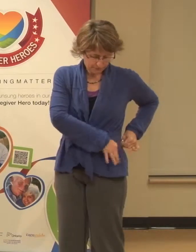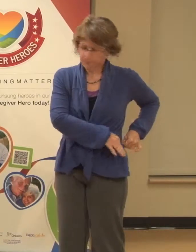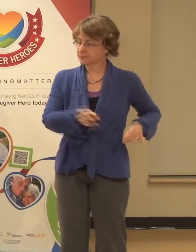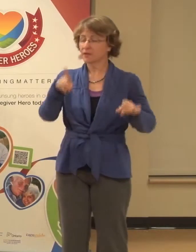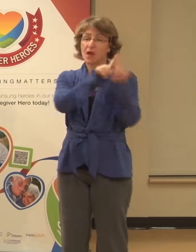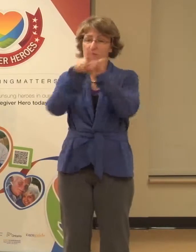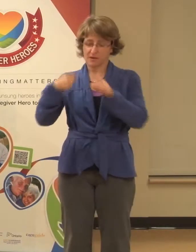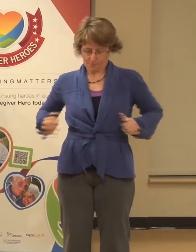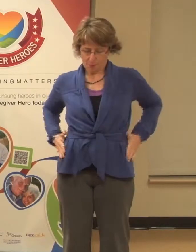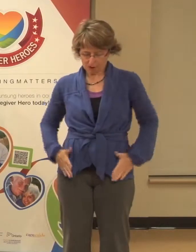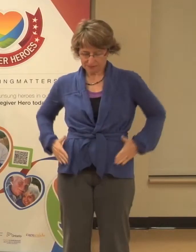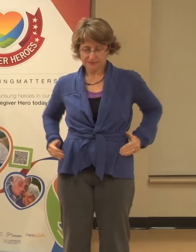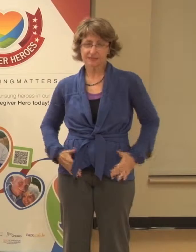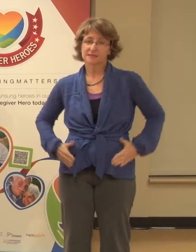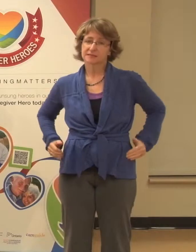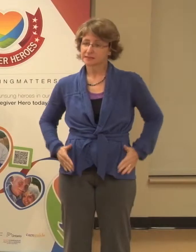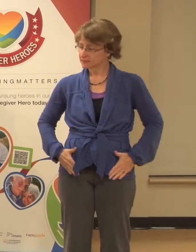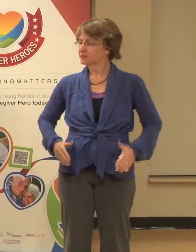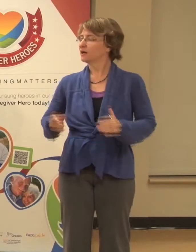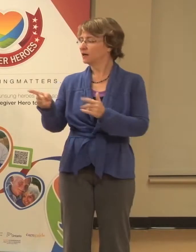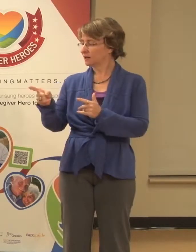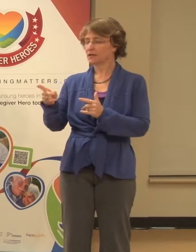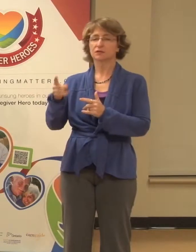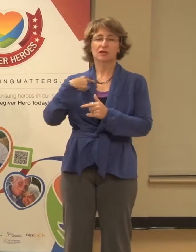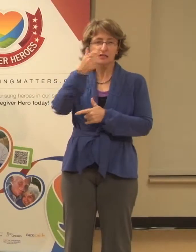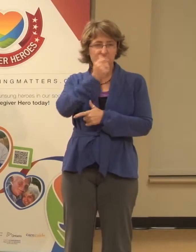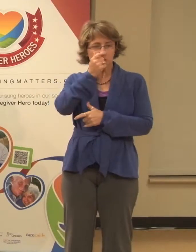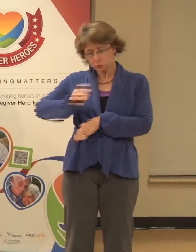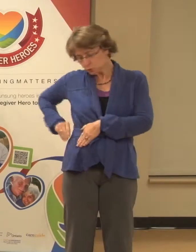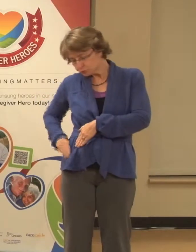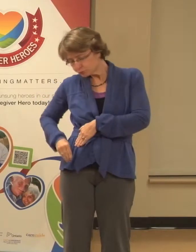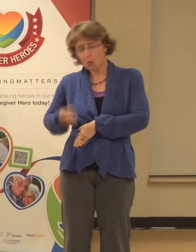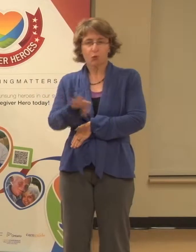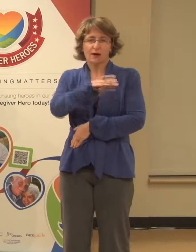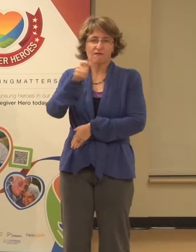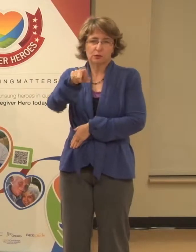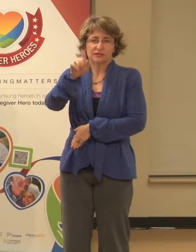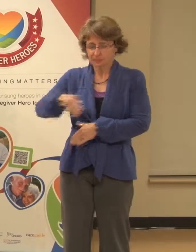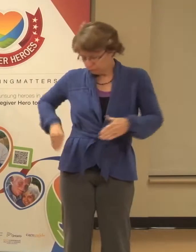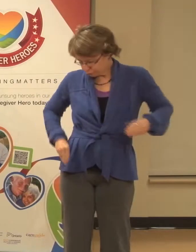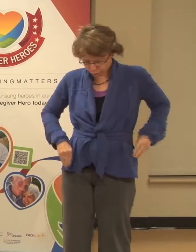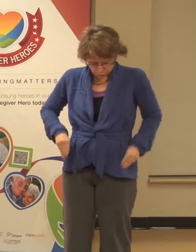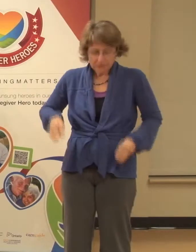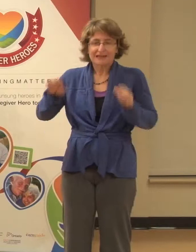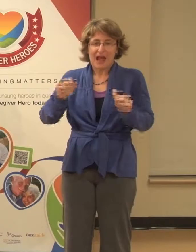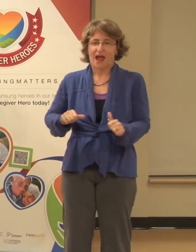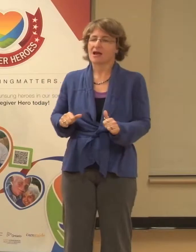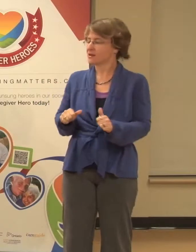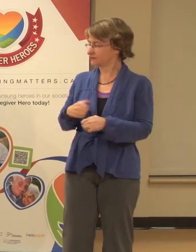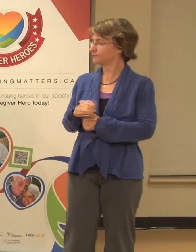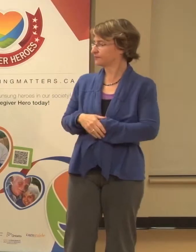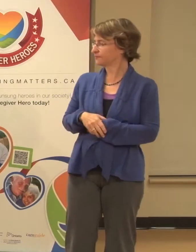have pockets. So it becomes a pocket in here. You can put your tissue, you can put anything else that you want. So we make it as feasible